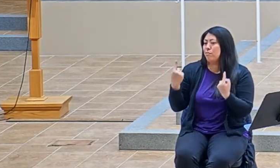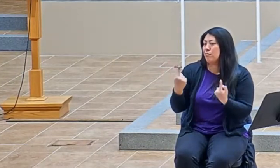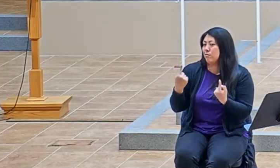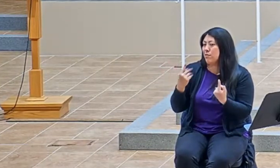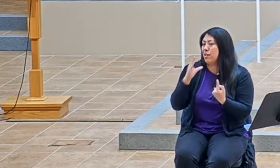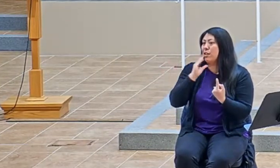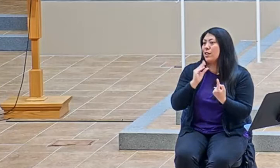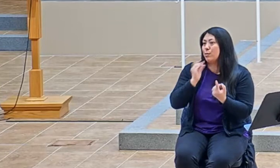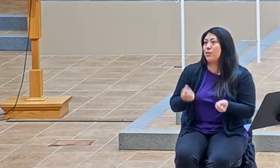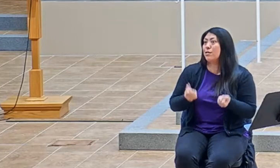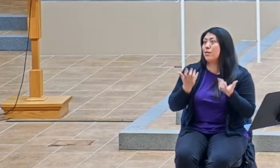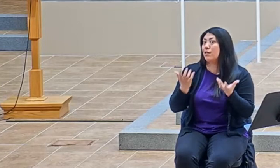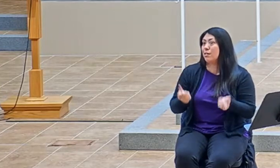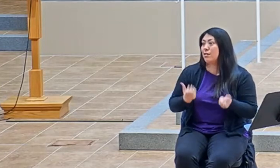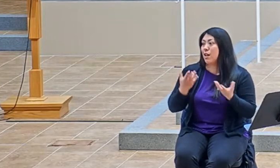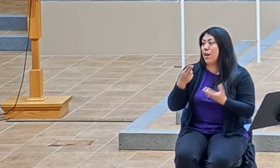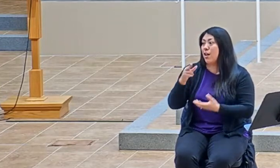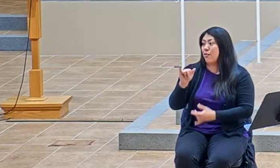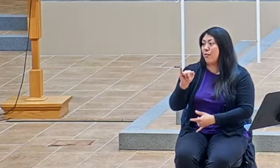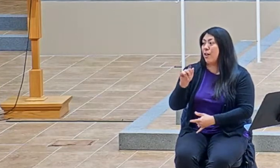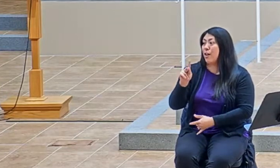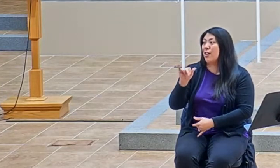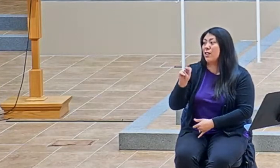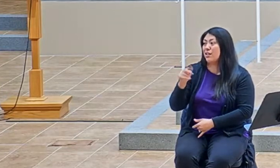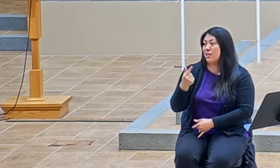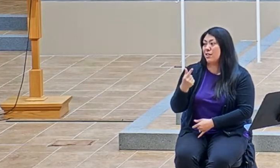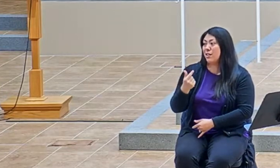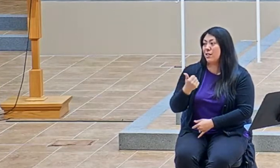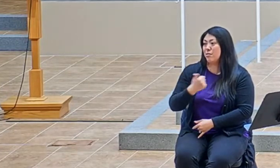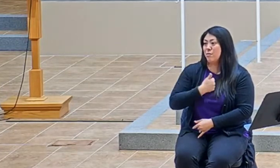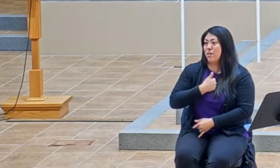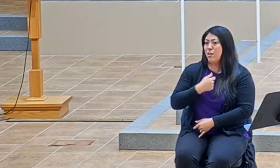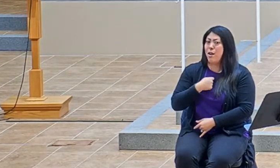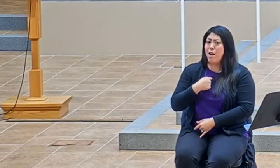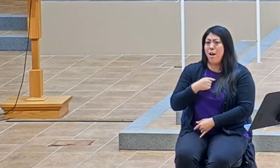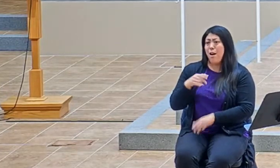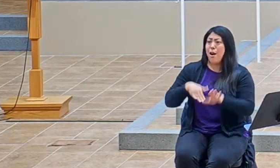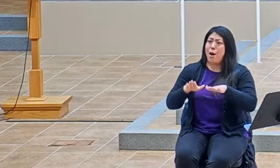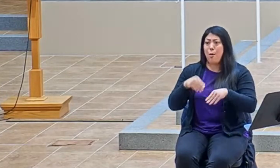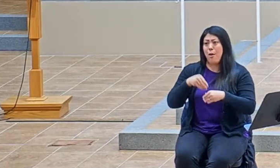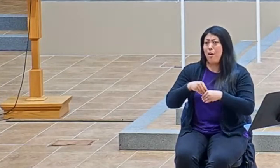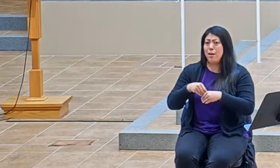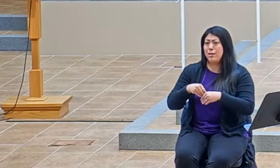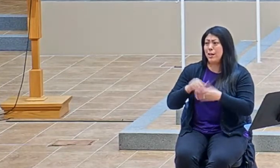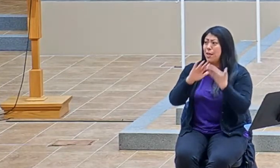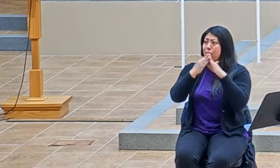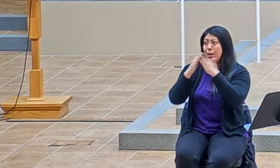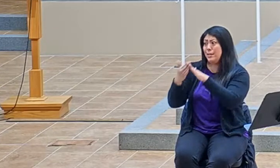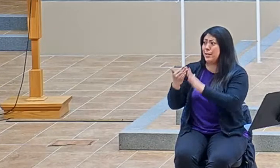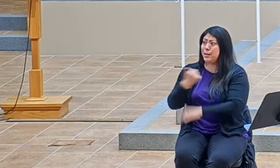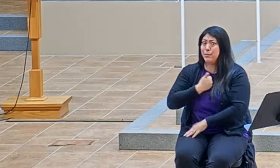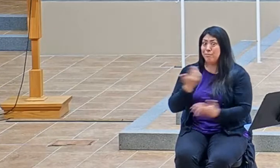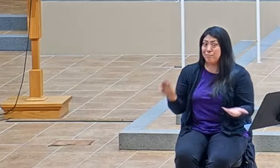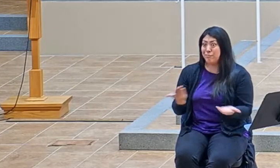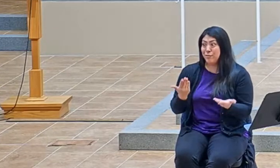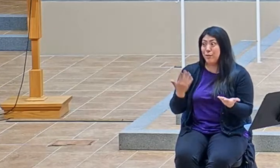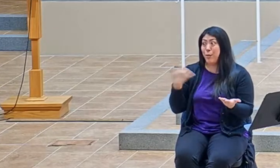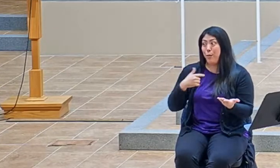this, extensive hiking experience. I myself had hiked in Sugar Creek Township right down here at the reserve.